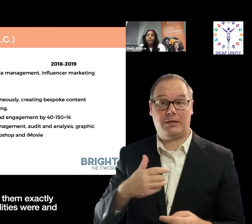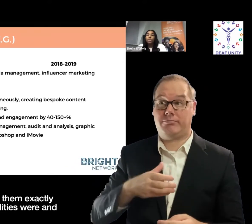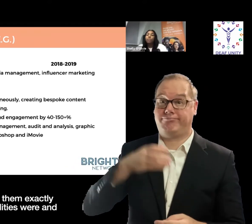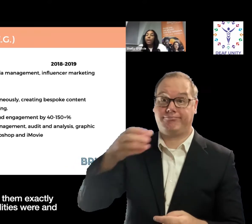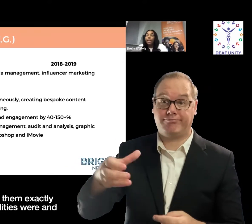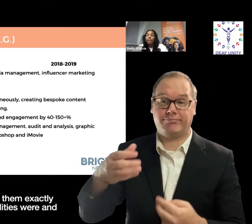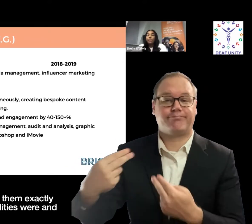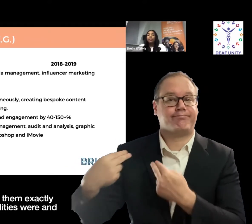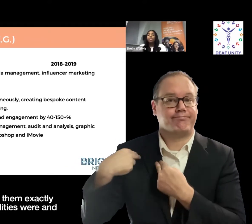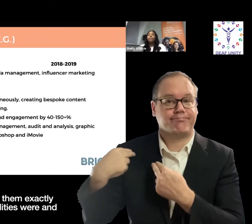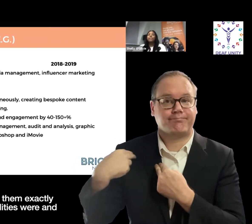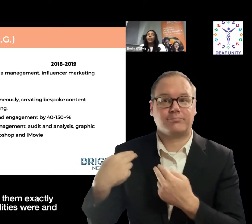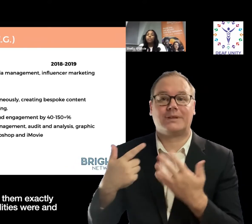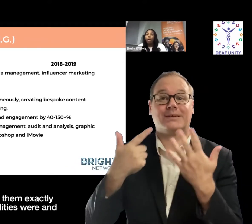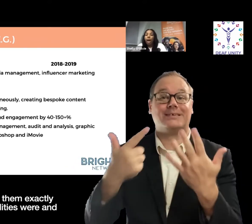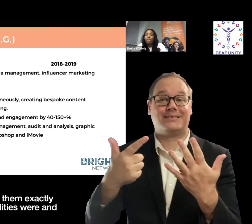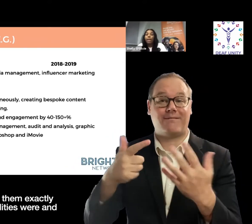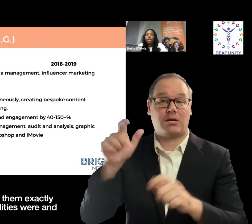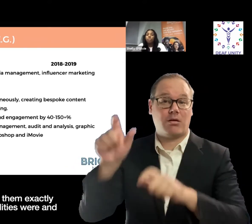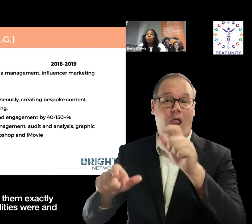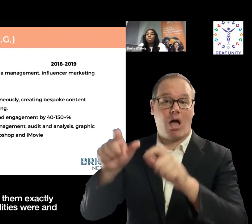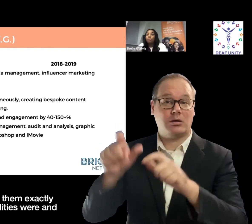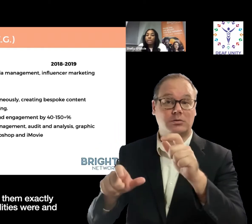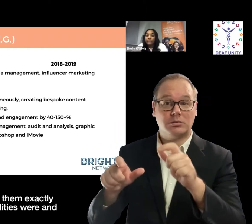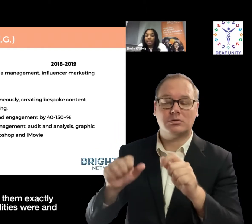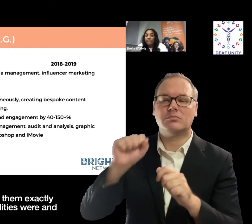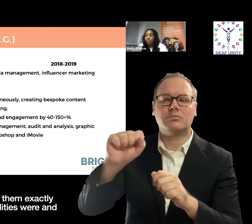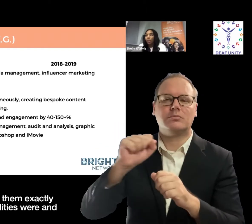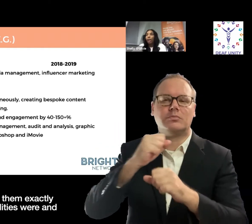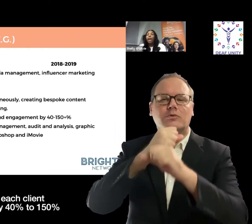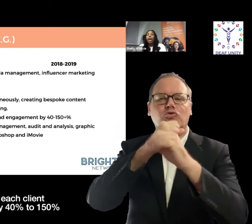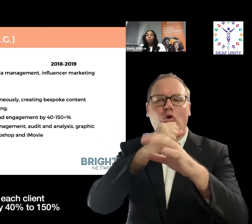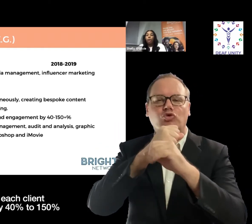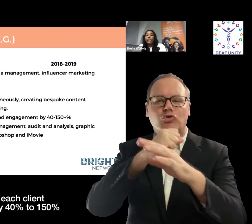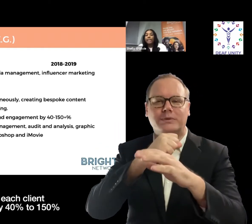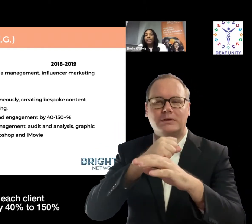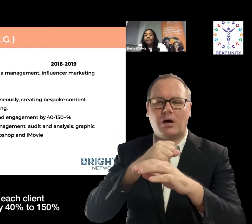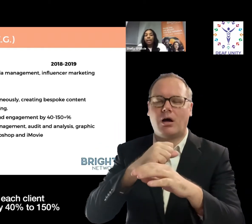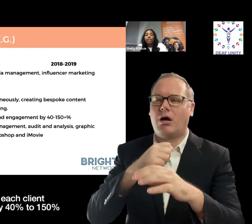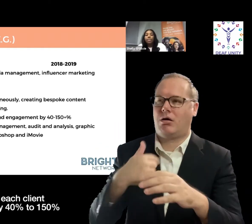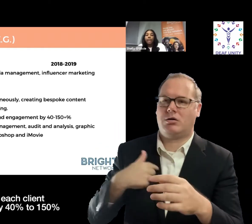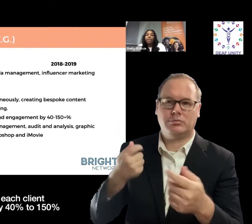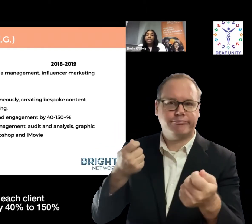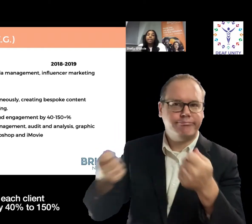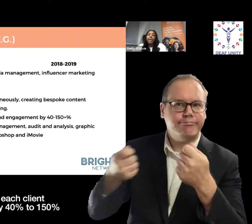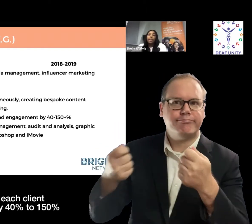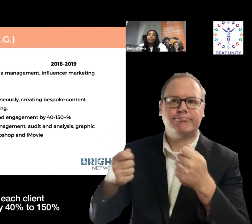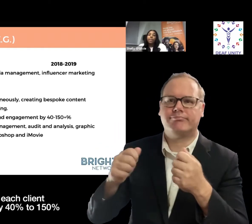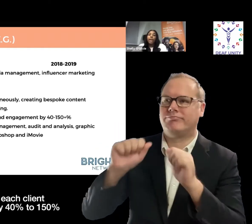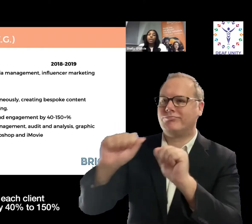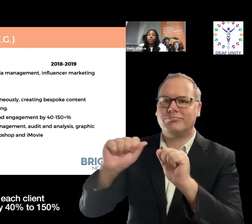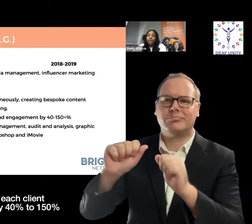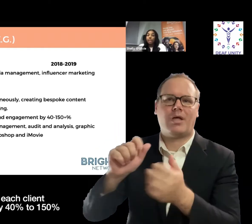scheduling. So right there, I'm telling them exactly what I managed, what my responsibilities were, and what I did. Then I said